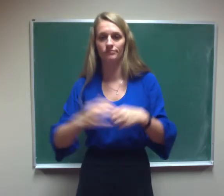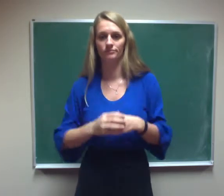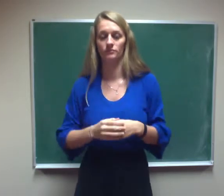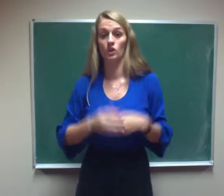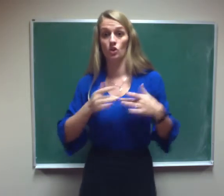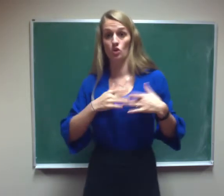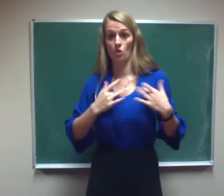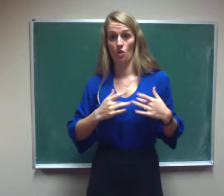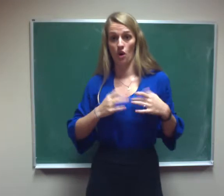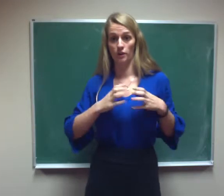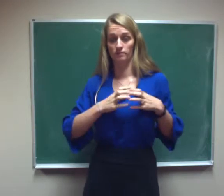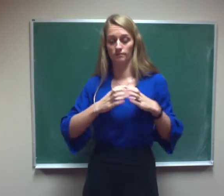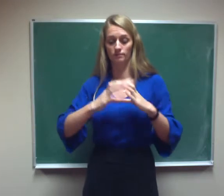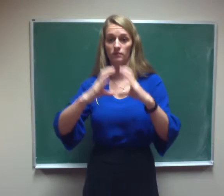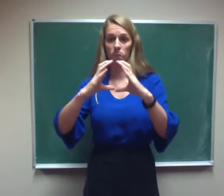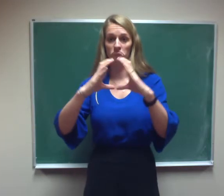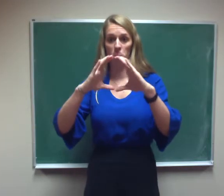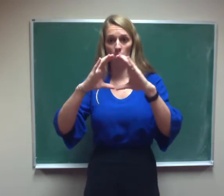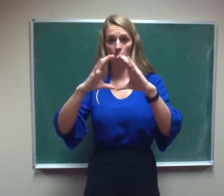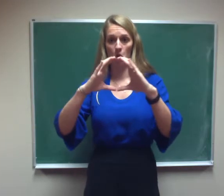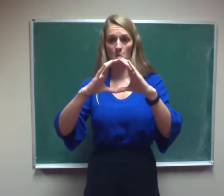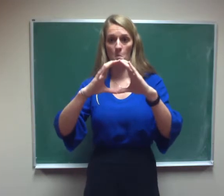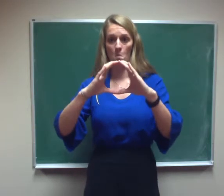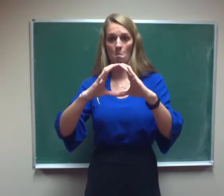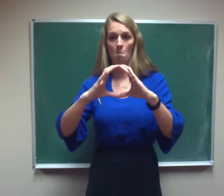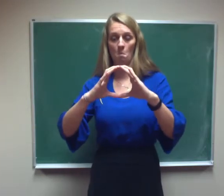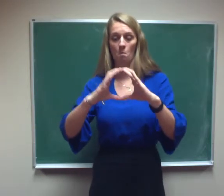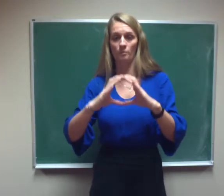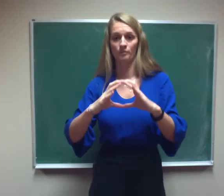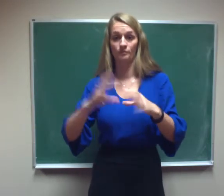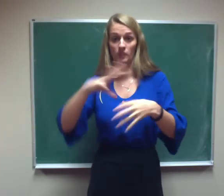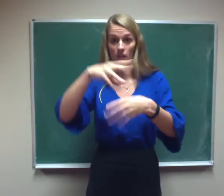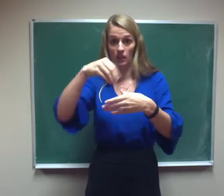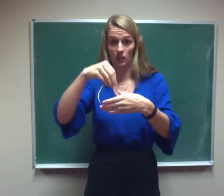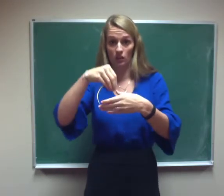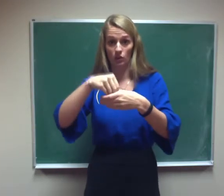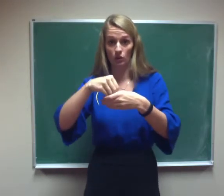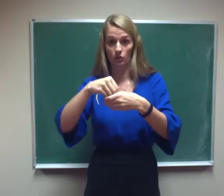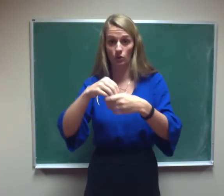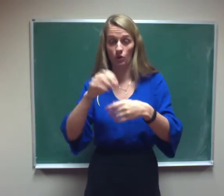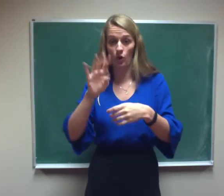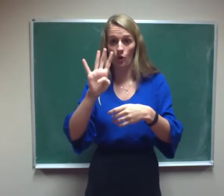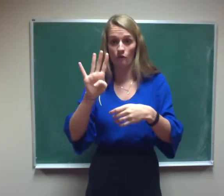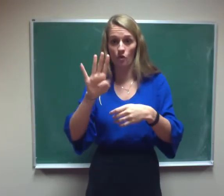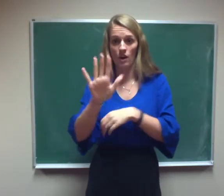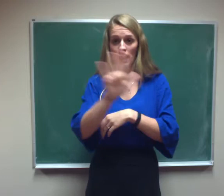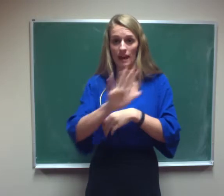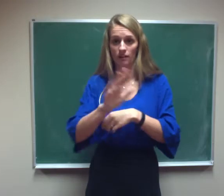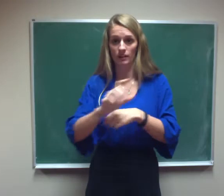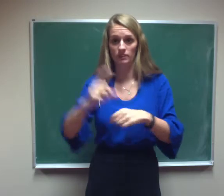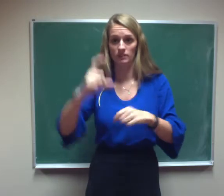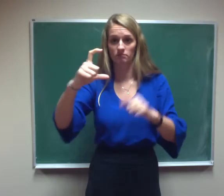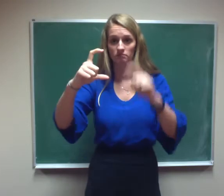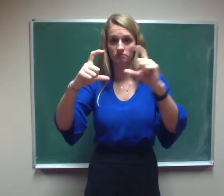size of a small grapefruit, and it contains 4 hollow spaces internally. The walls of the heart are made up